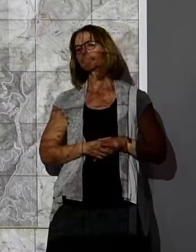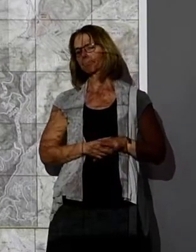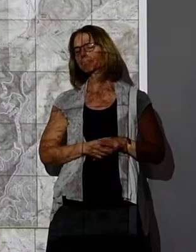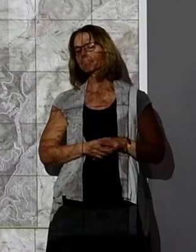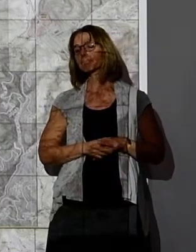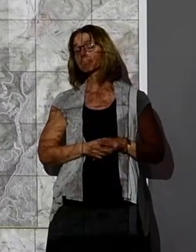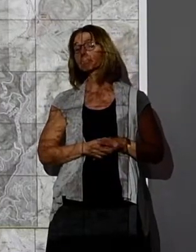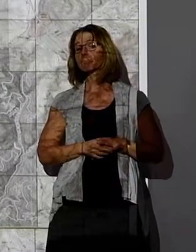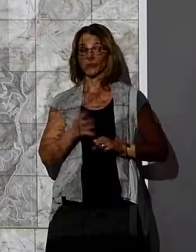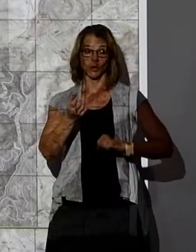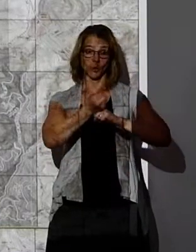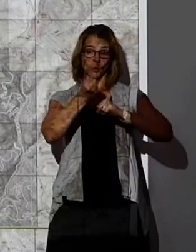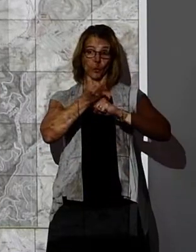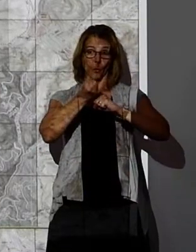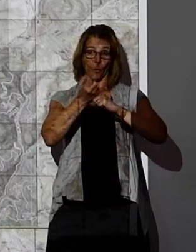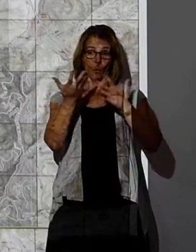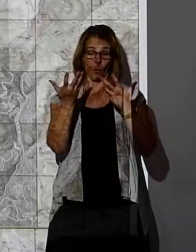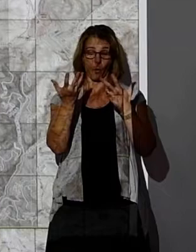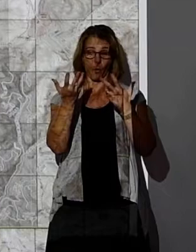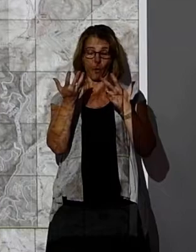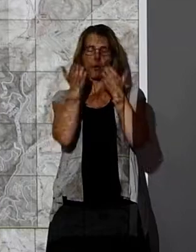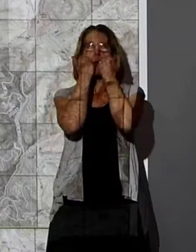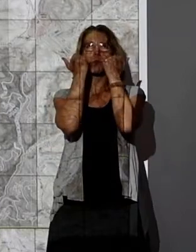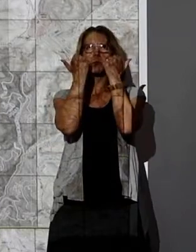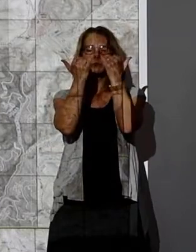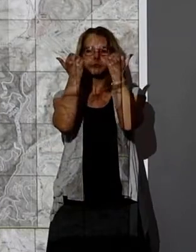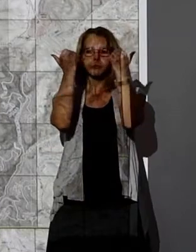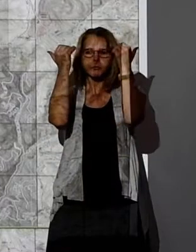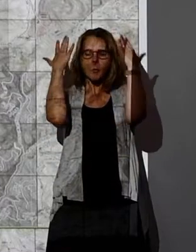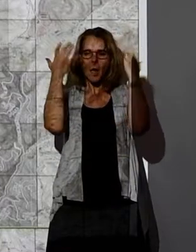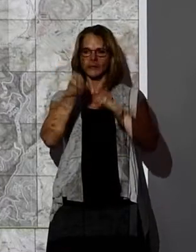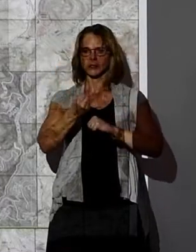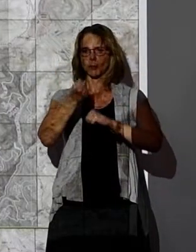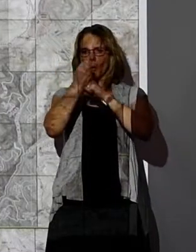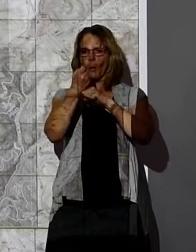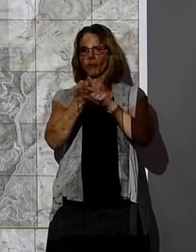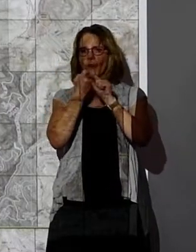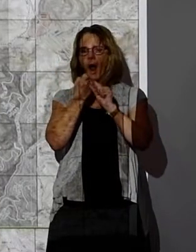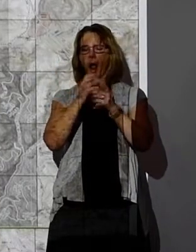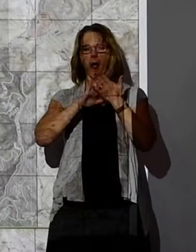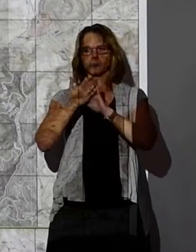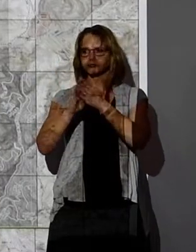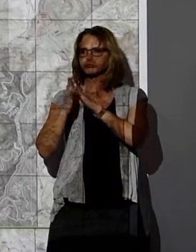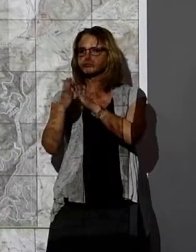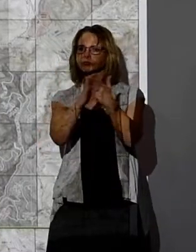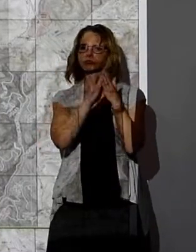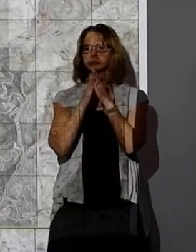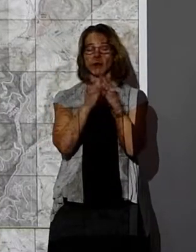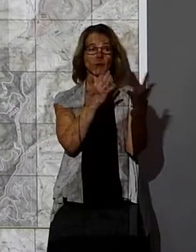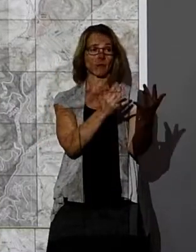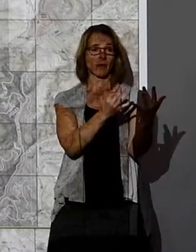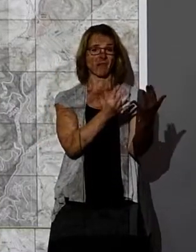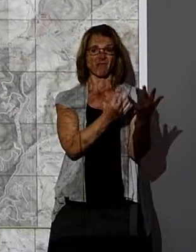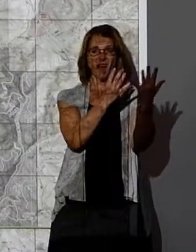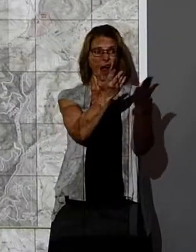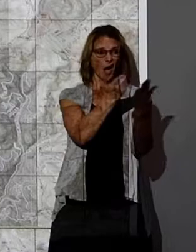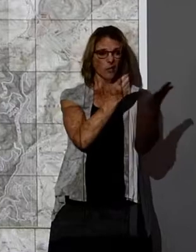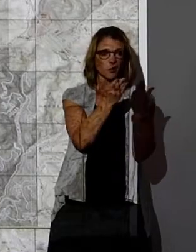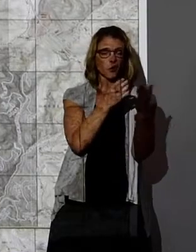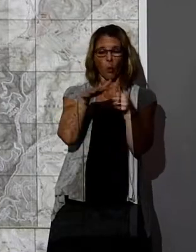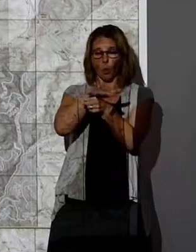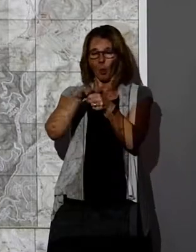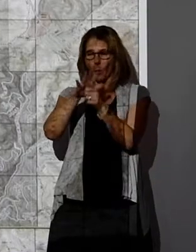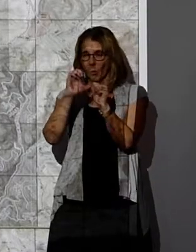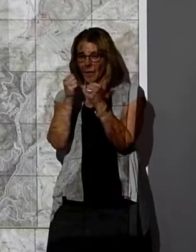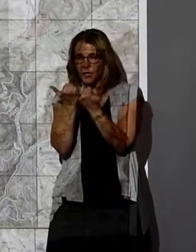then support, we're getting overwhelming support from the public, for everybody, from the fire service, for all of our local